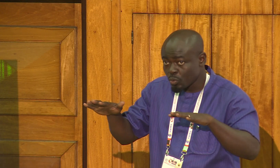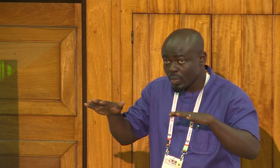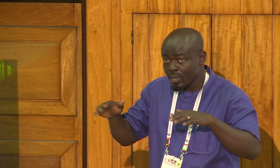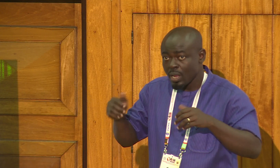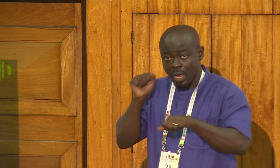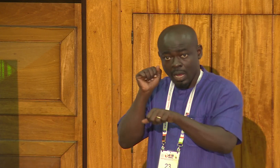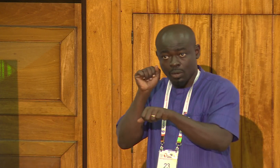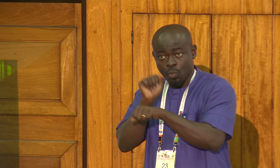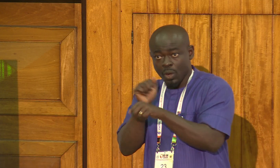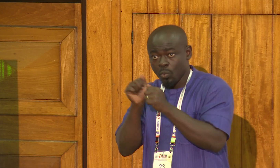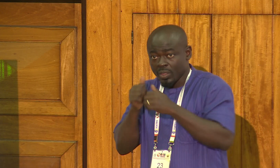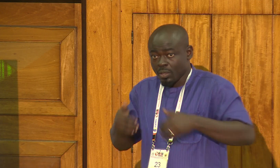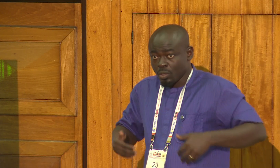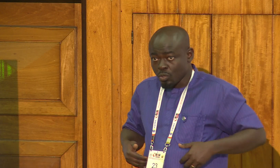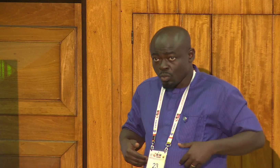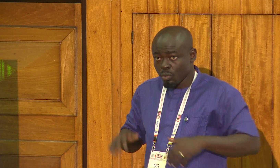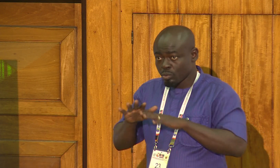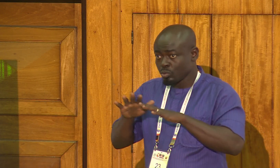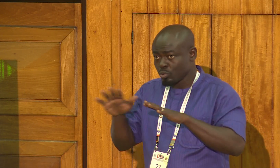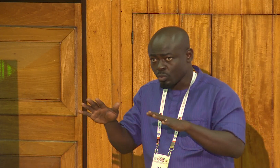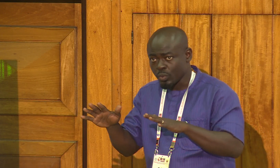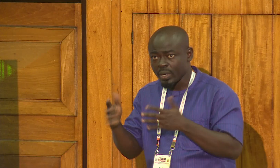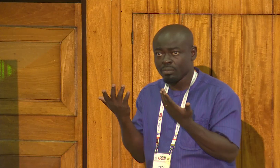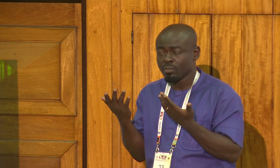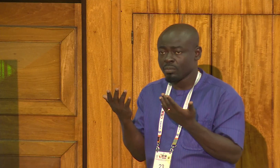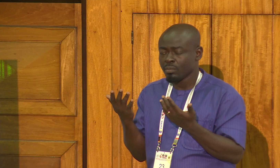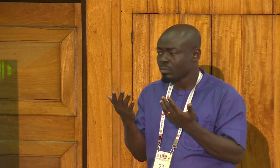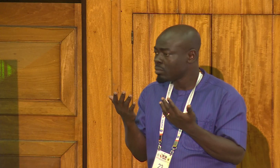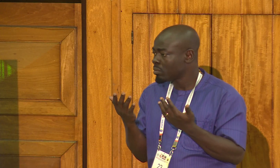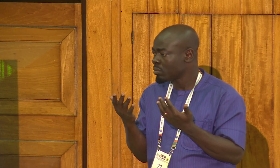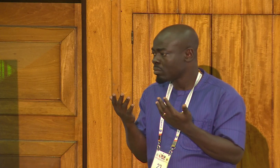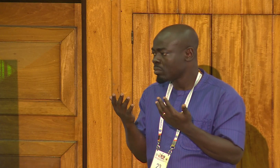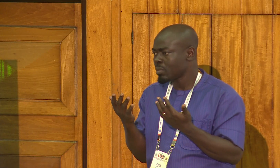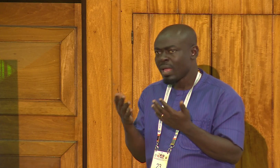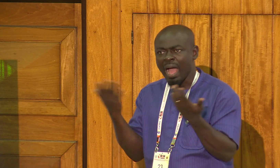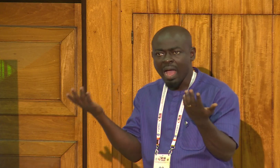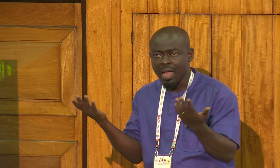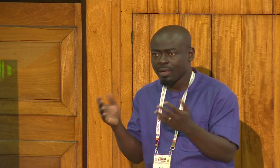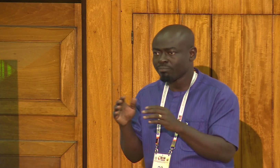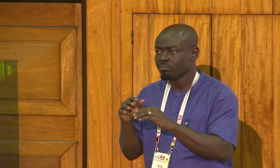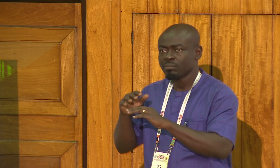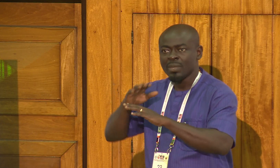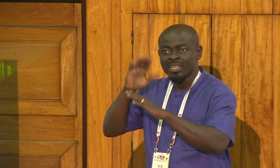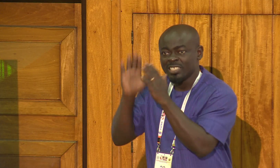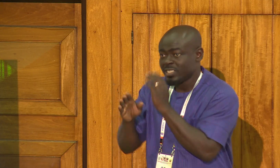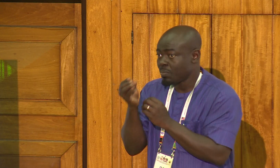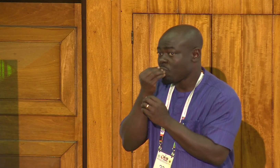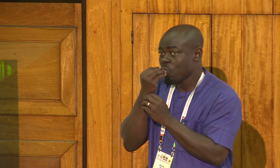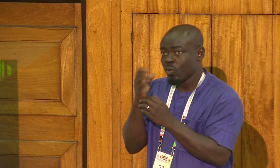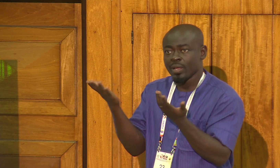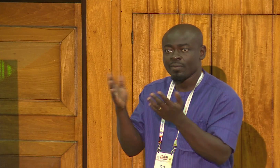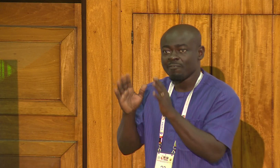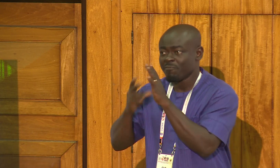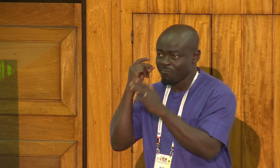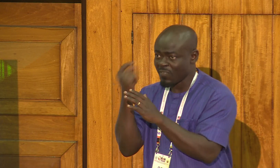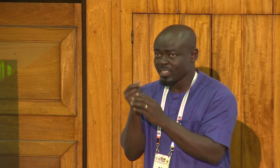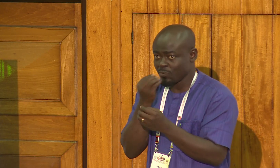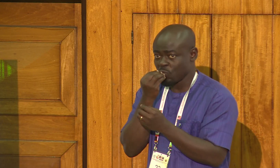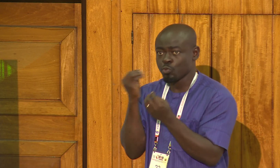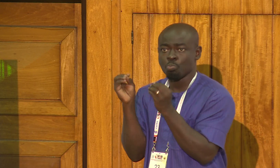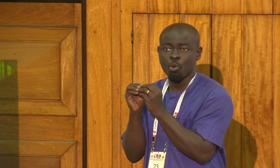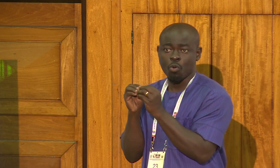young people, it's the aggressive marketing of ultra-processed foods. So we have more fast